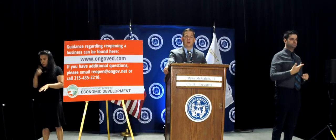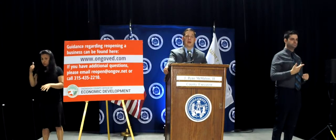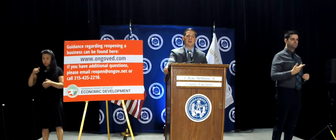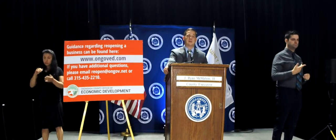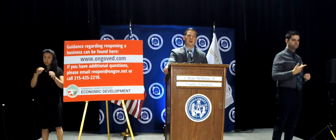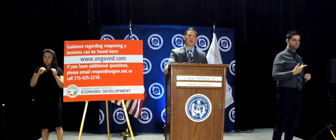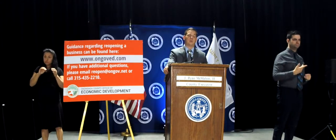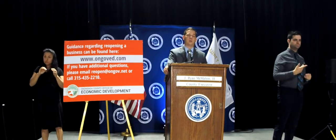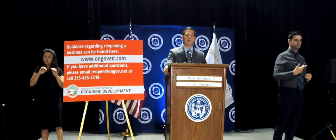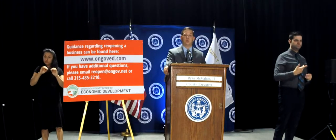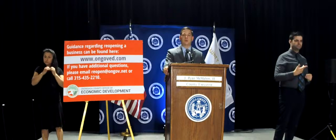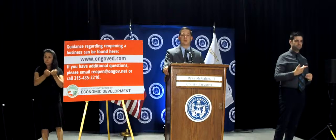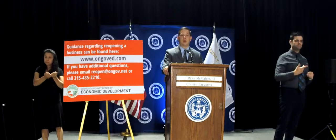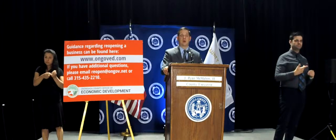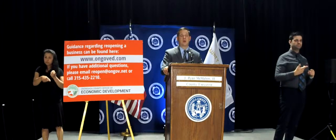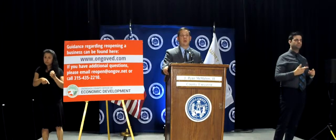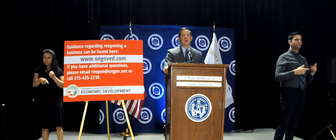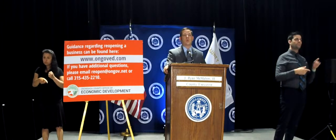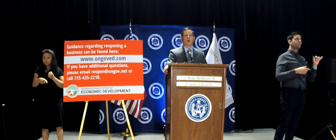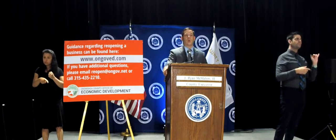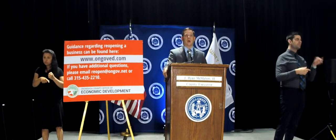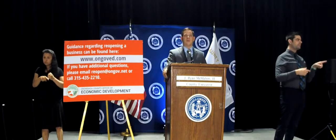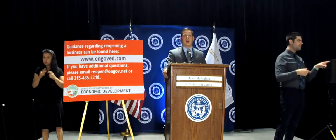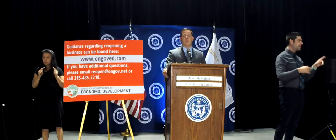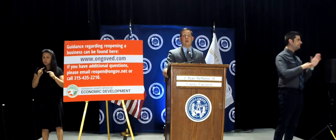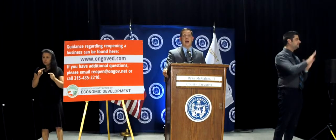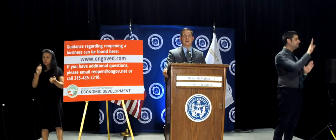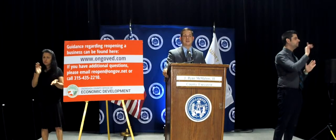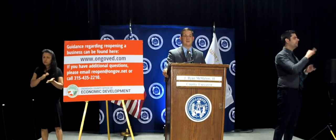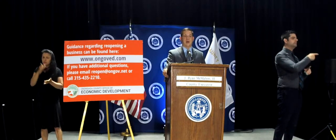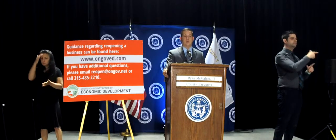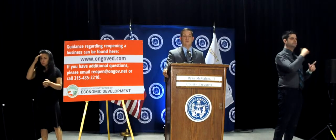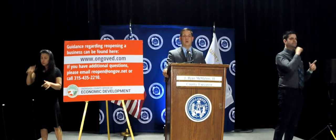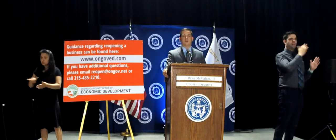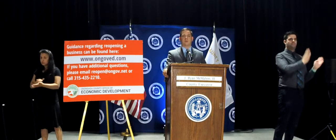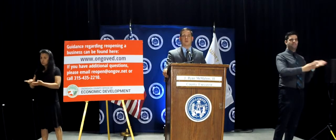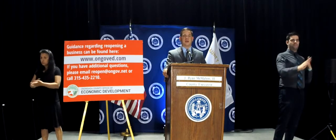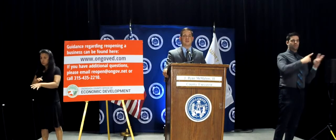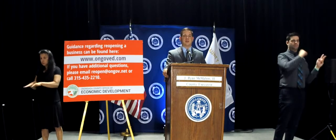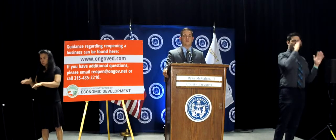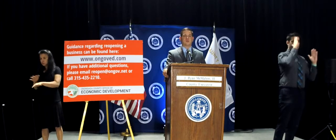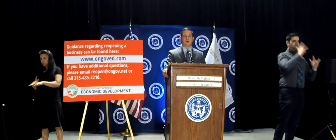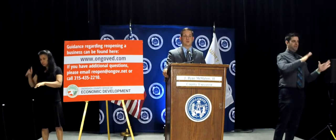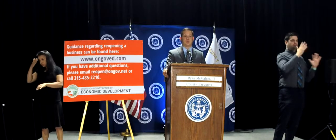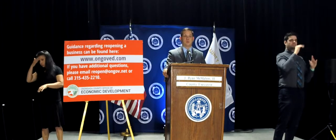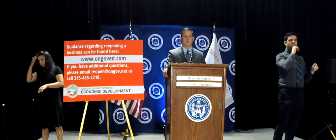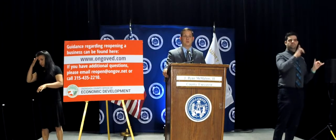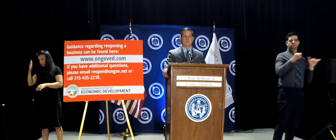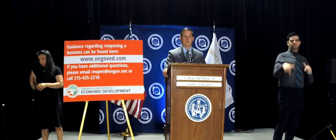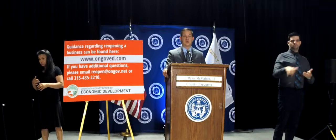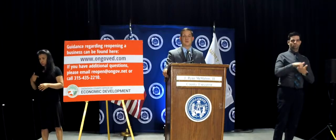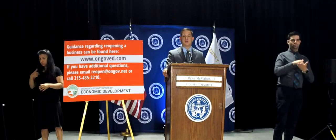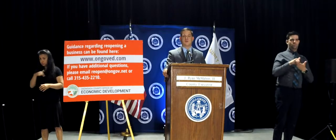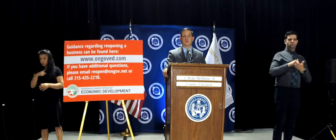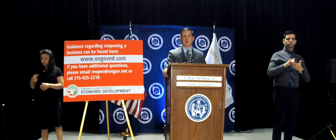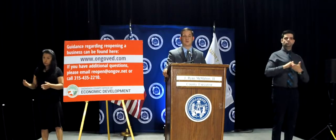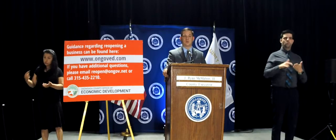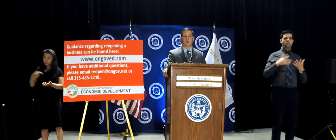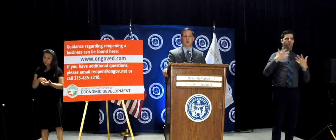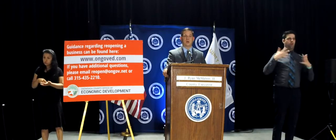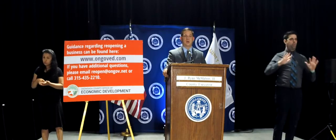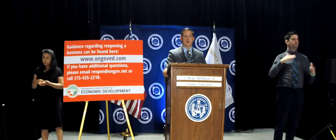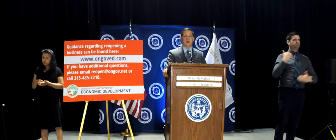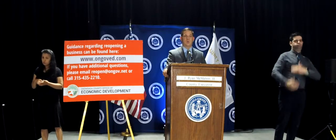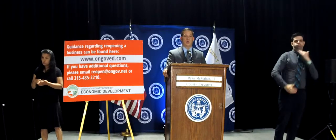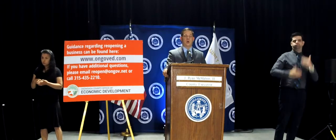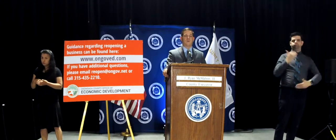New York has in our community in Restart. We're aware of that. We're cognizant of that. We've built up the testing infrastructure and we've built up the tracing infrastructure